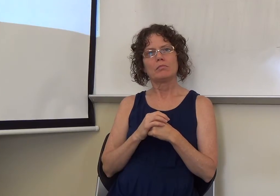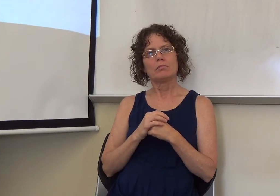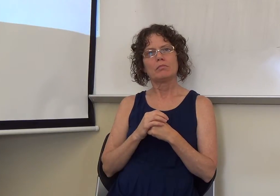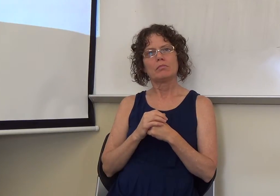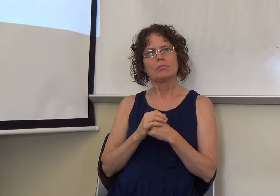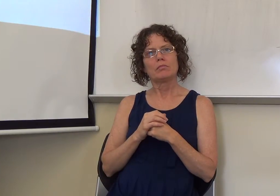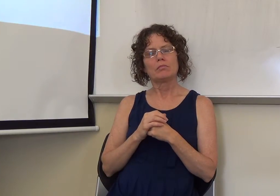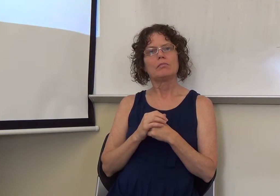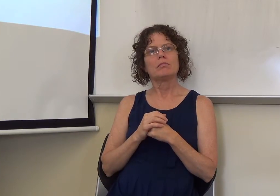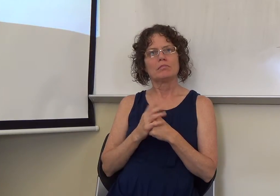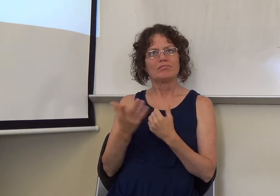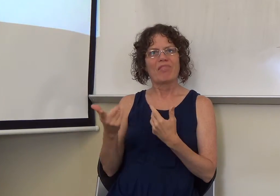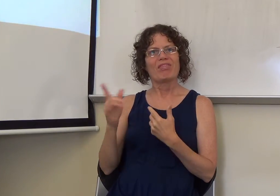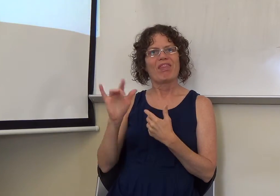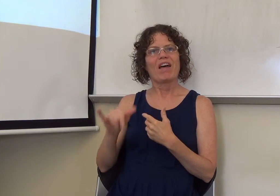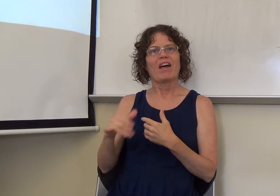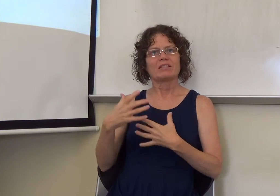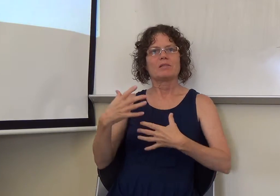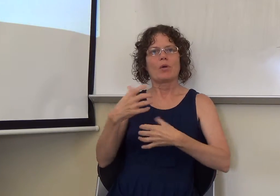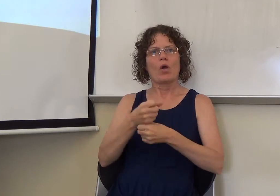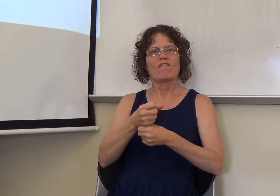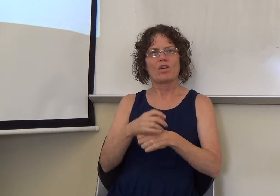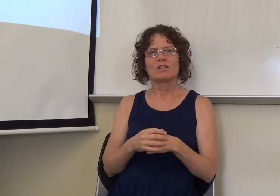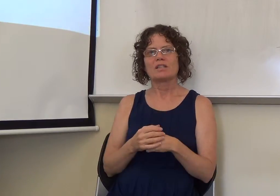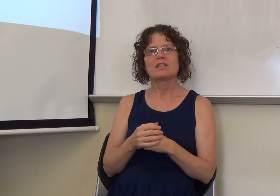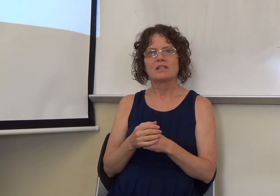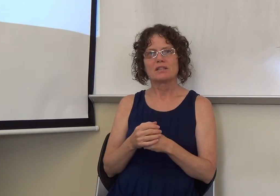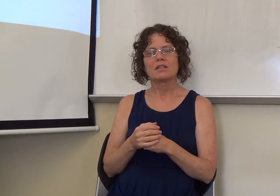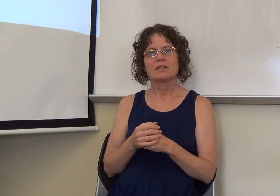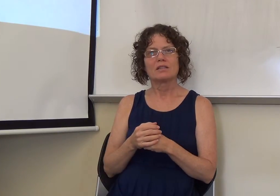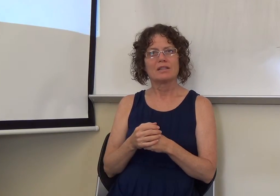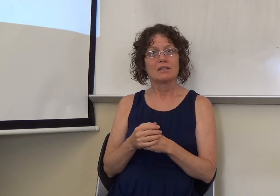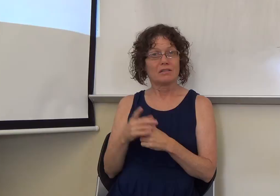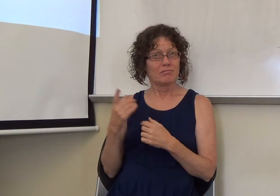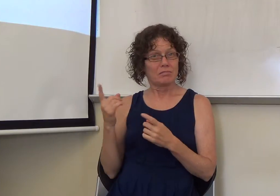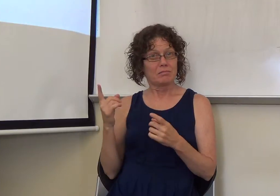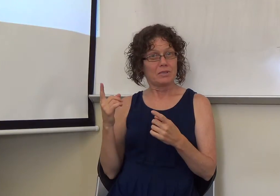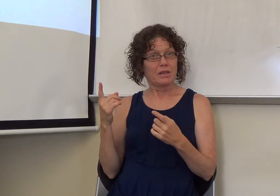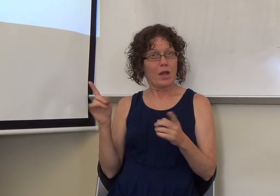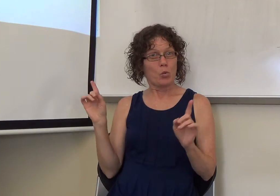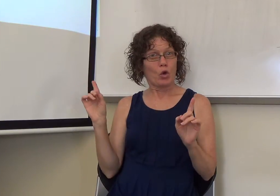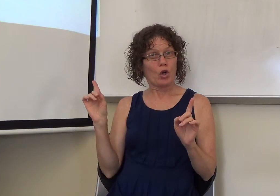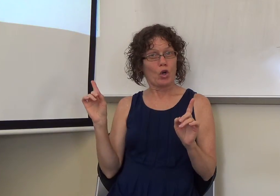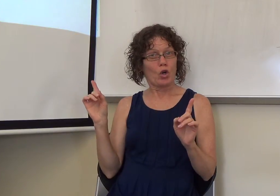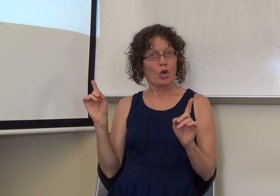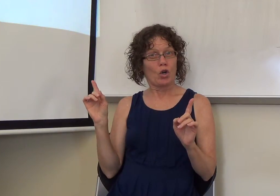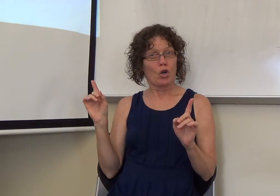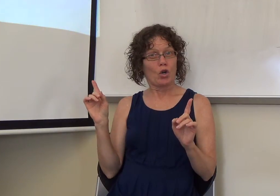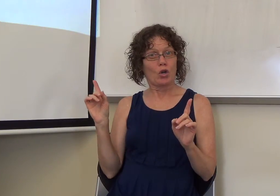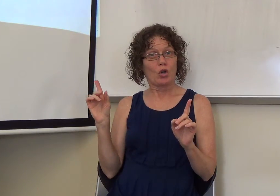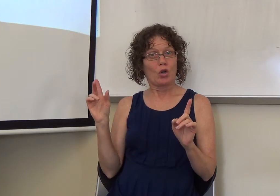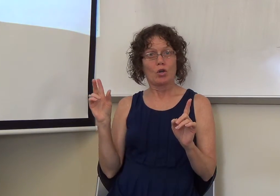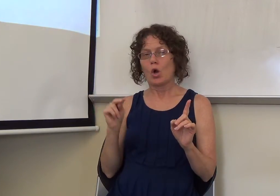That's a paraphrase. All right. Did that work? No. No. No, it